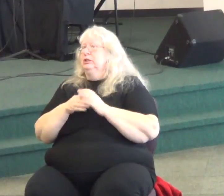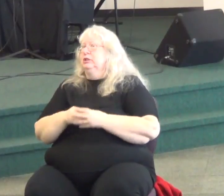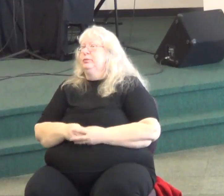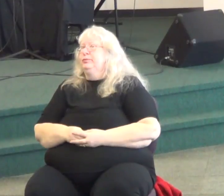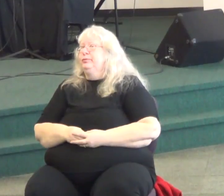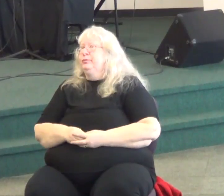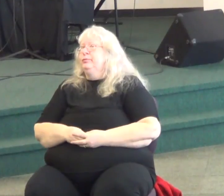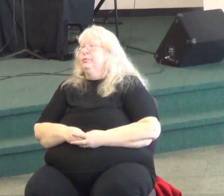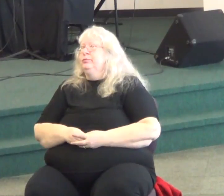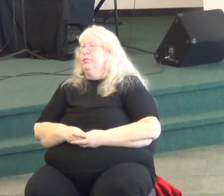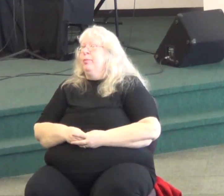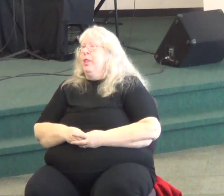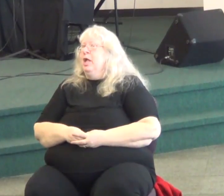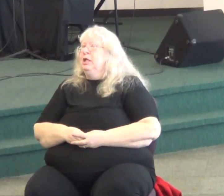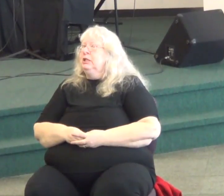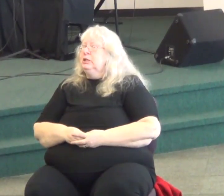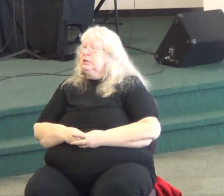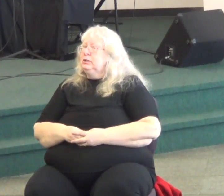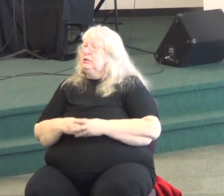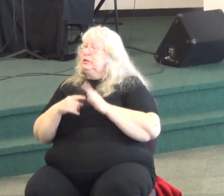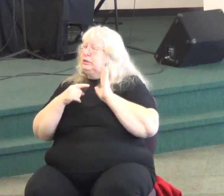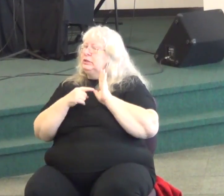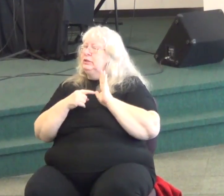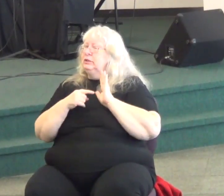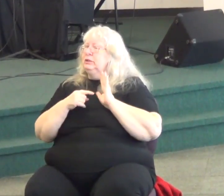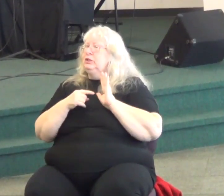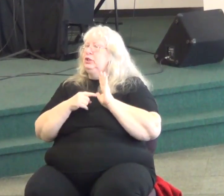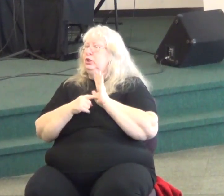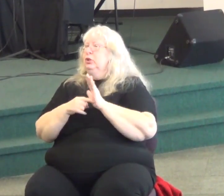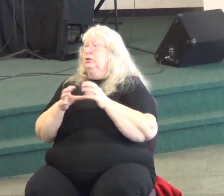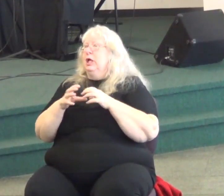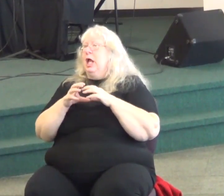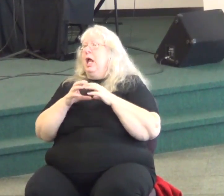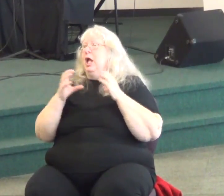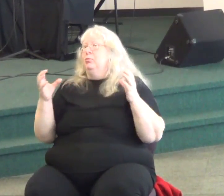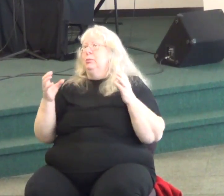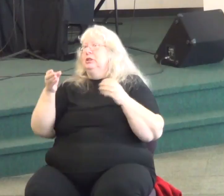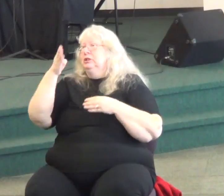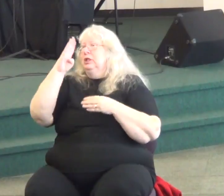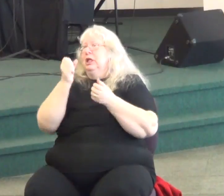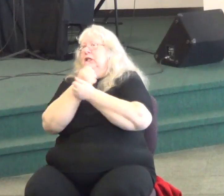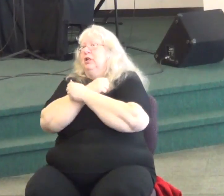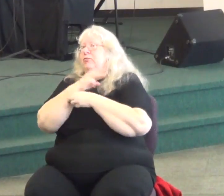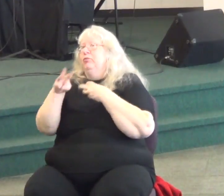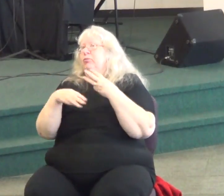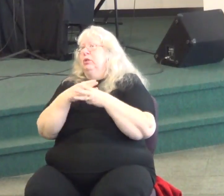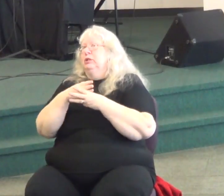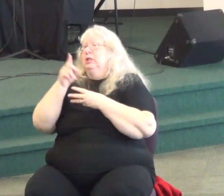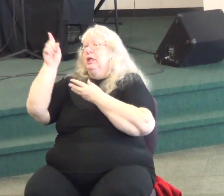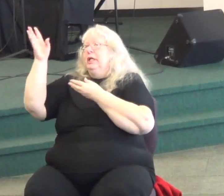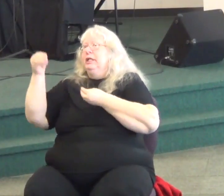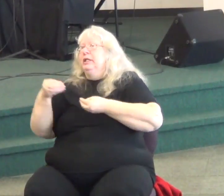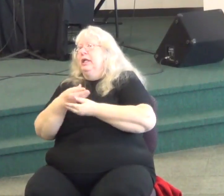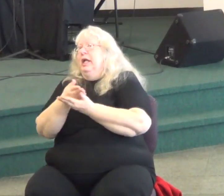This is how much God loved the world. He gave his son, his one and only